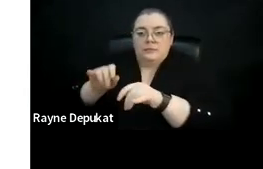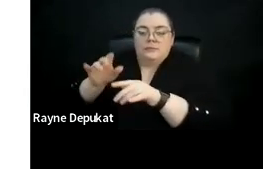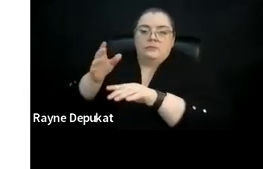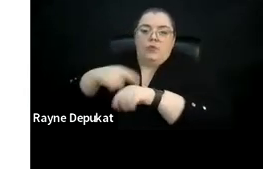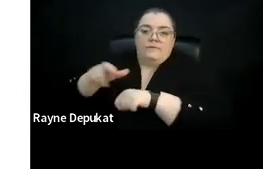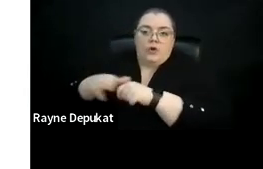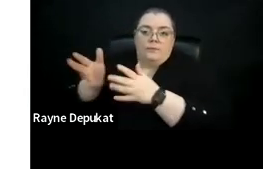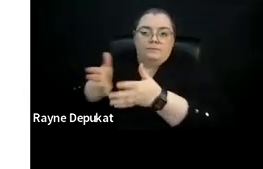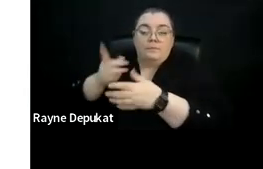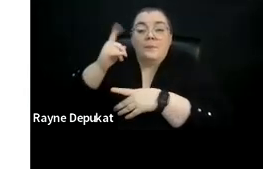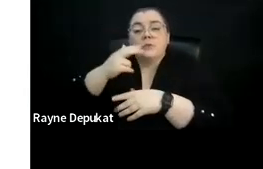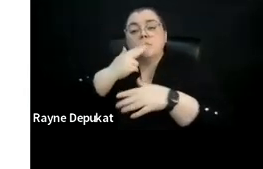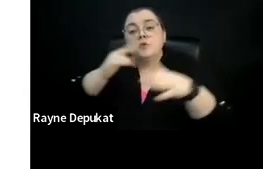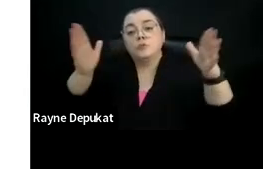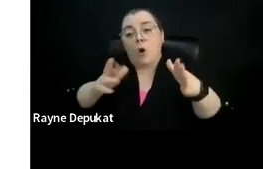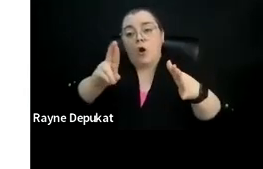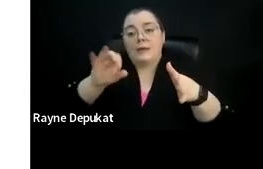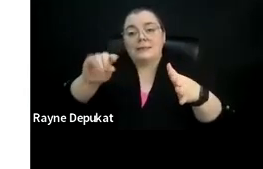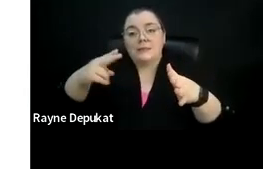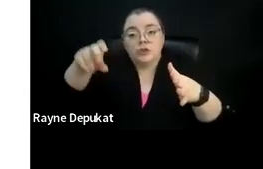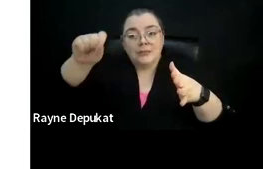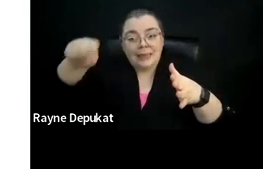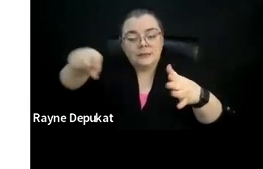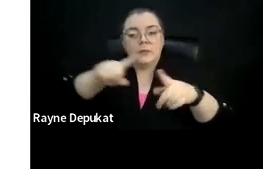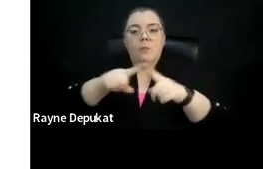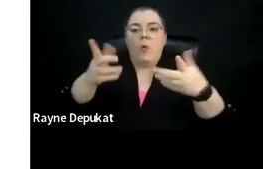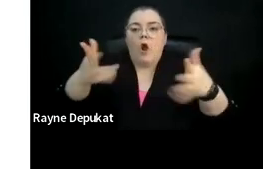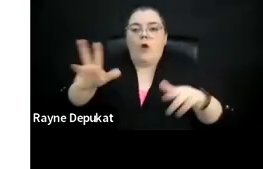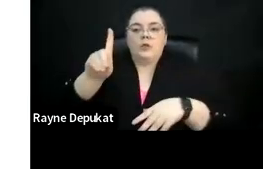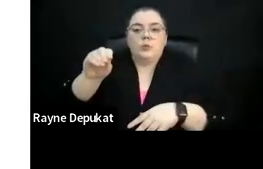main responsibility in terms of the referral system.